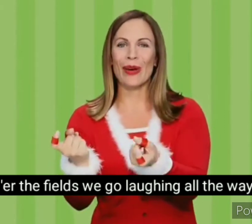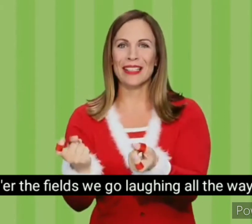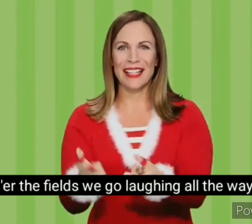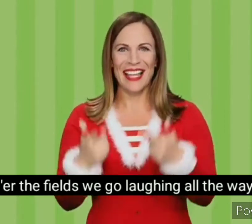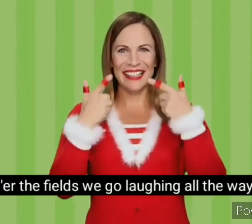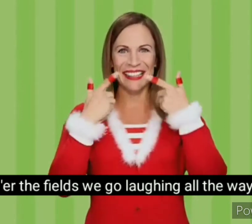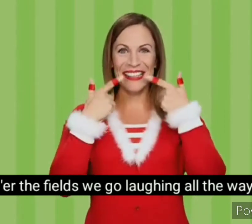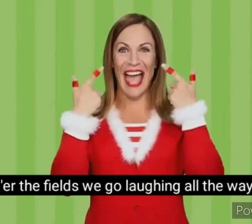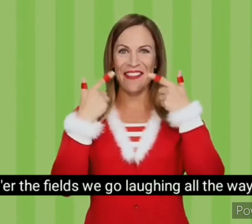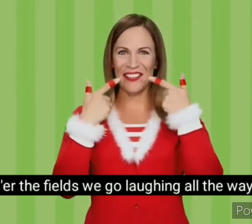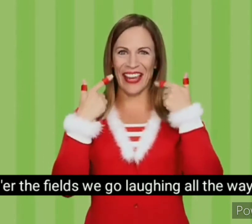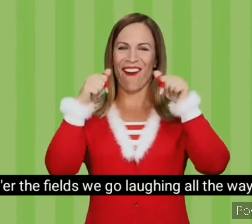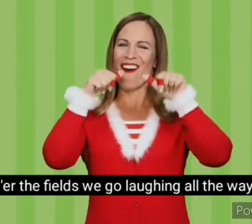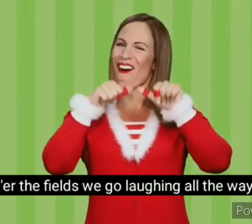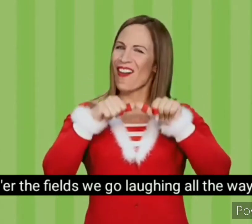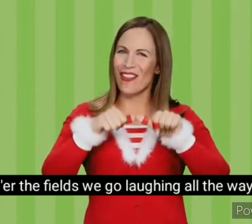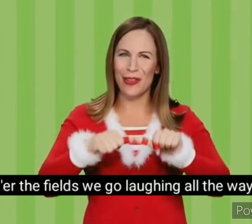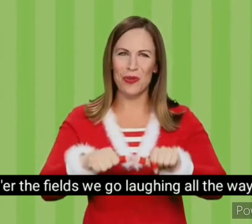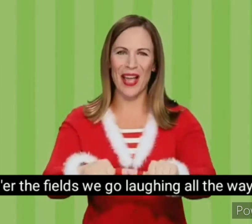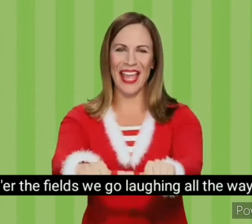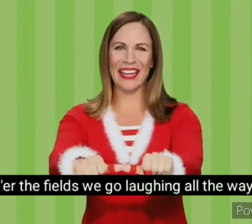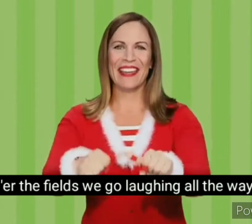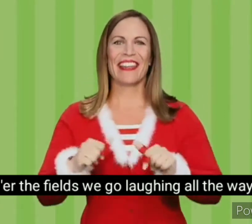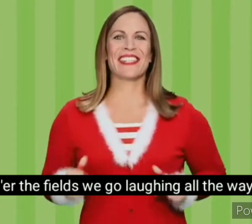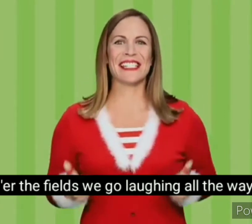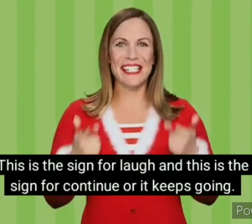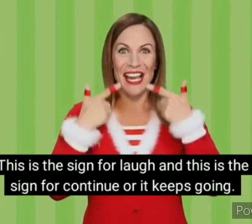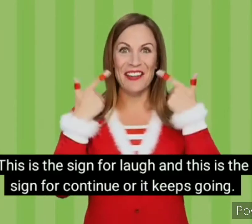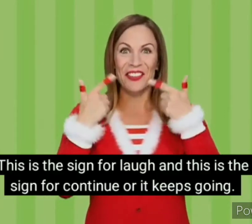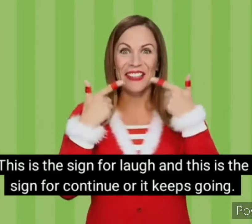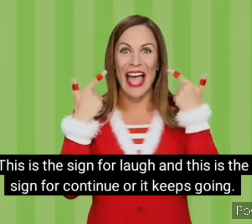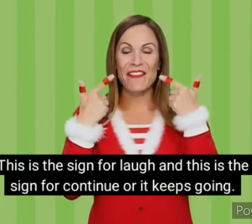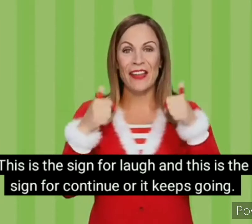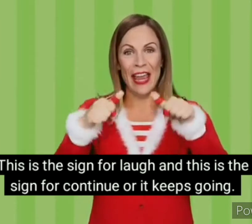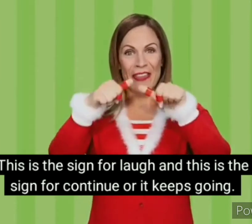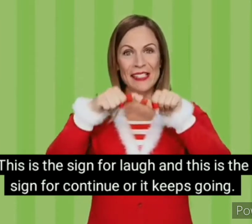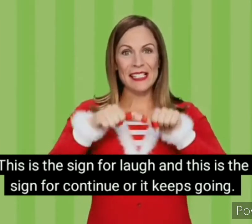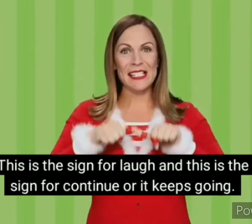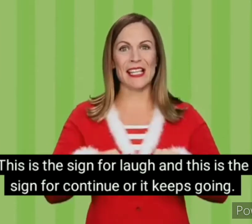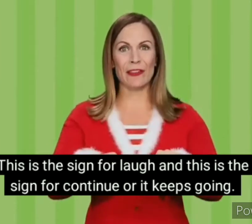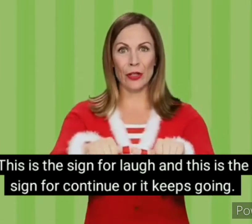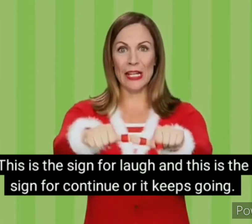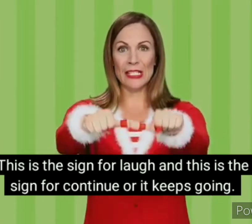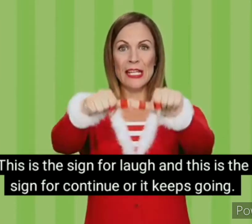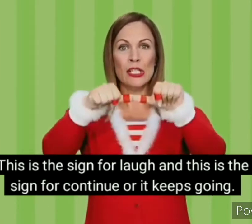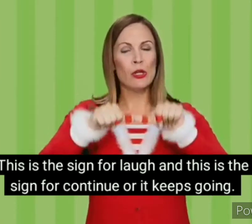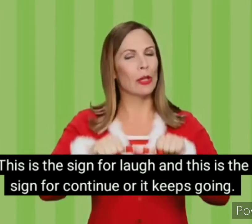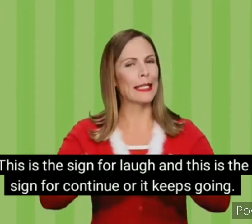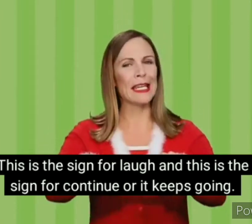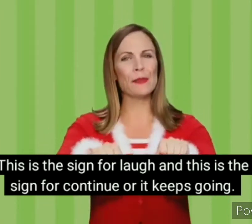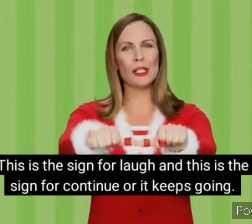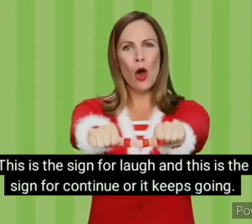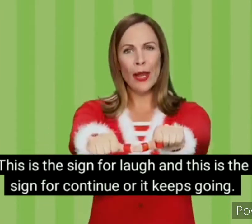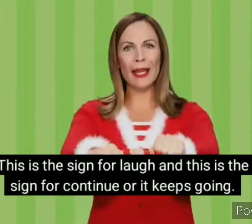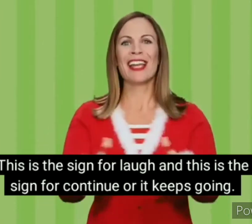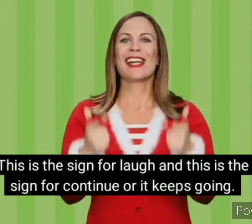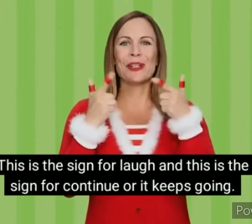sea. Darling, it's better down where it's wetter. Take it from me. Up on the shore, they work all